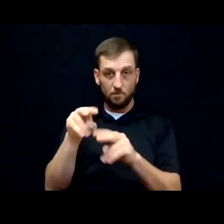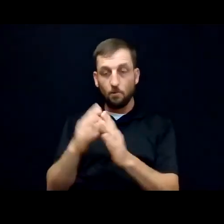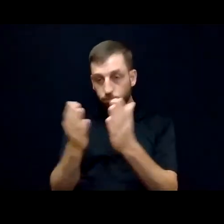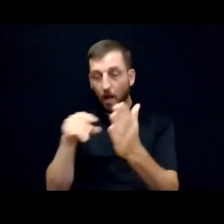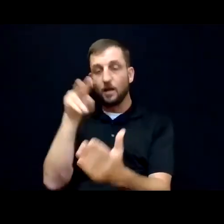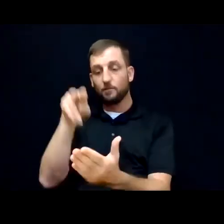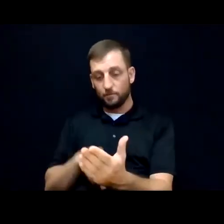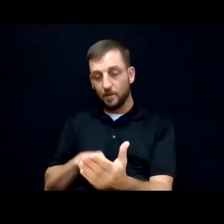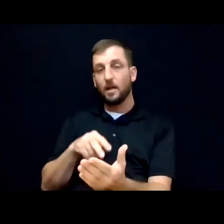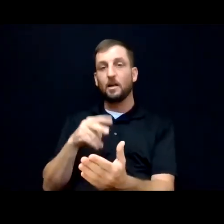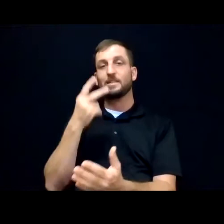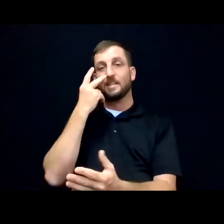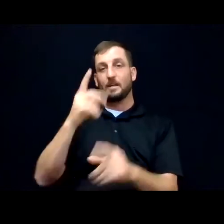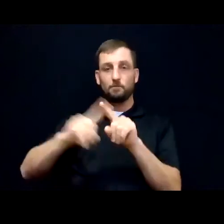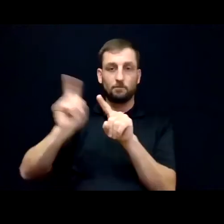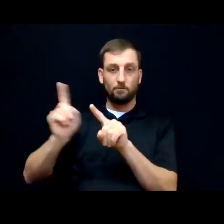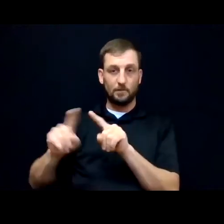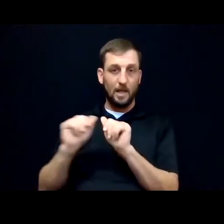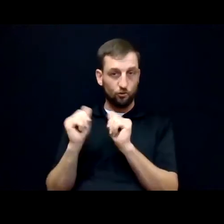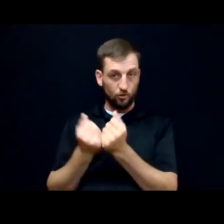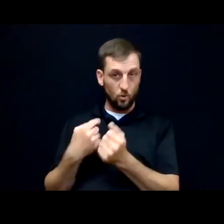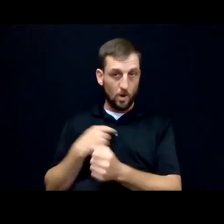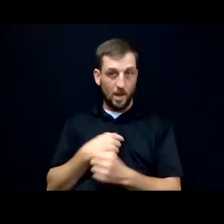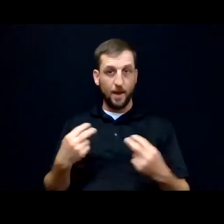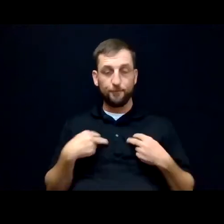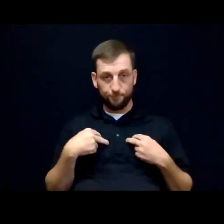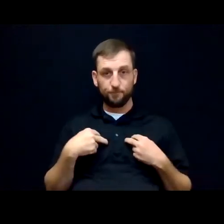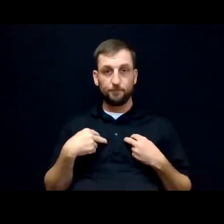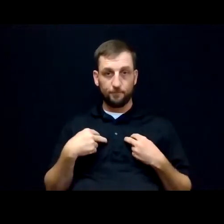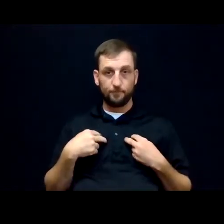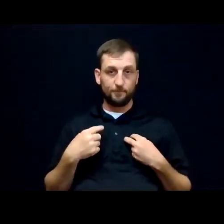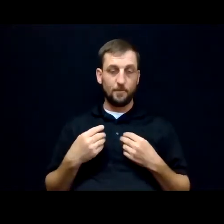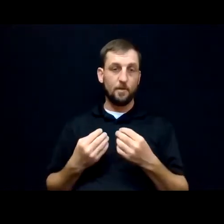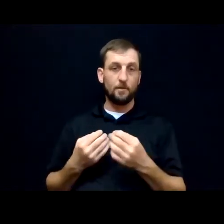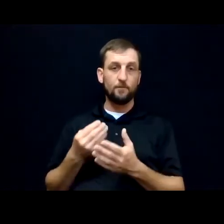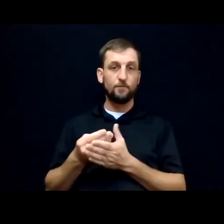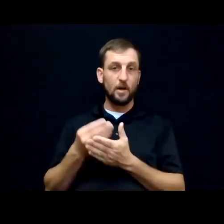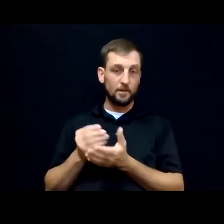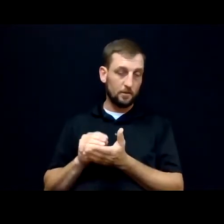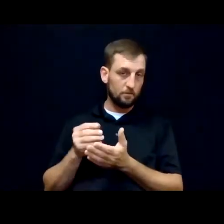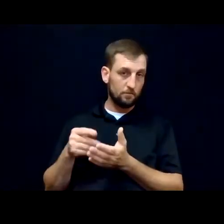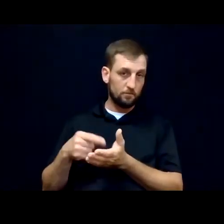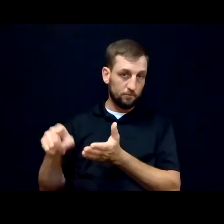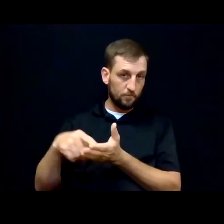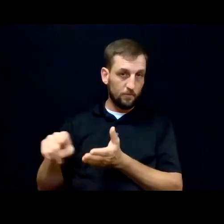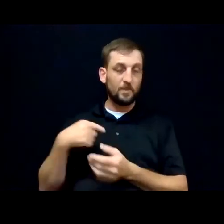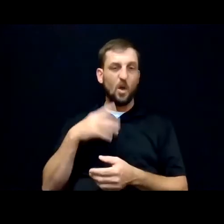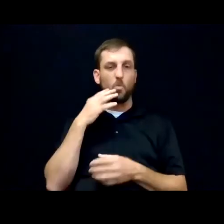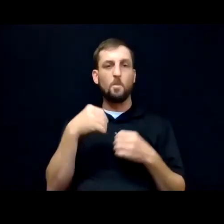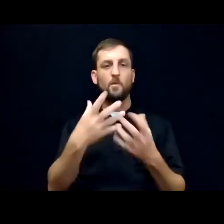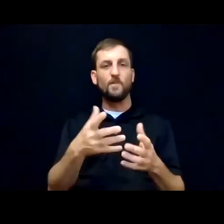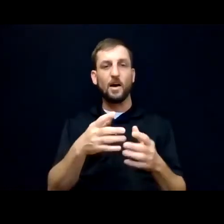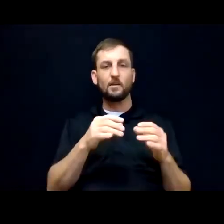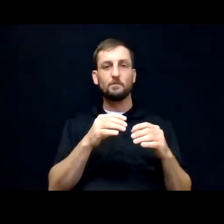transportation agencies that we have provided that we're actually funding under those grants. I will provide the link in the